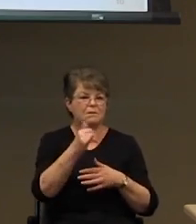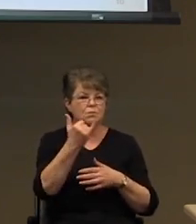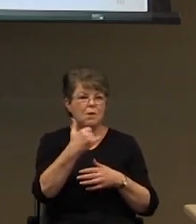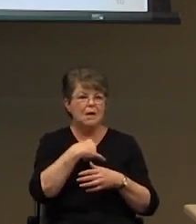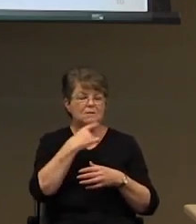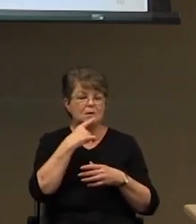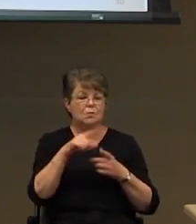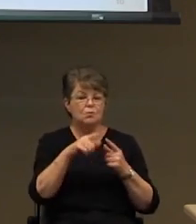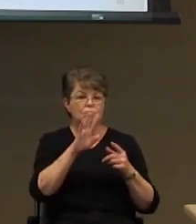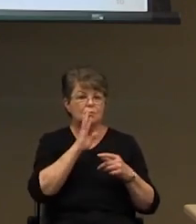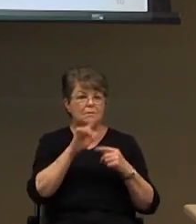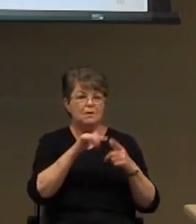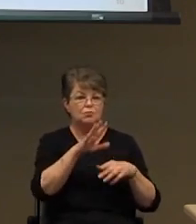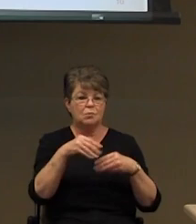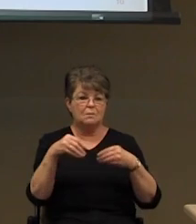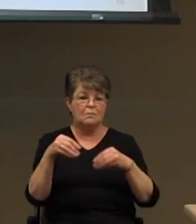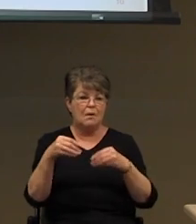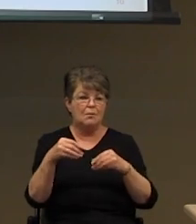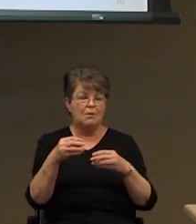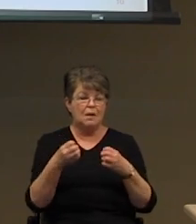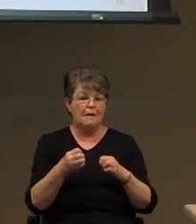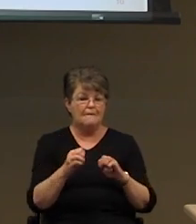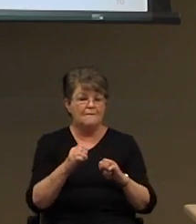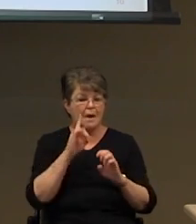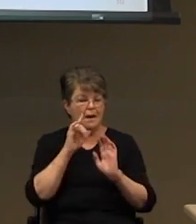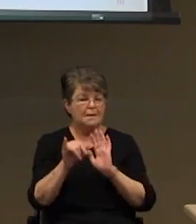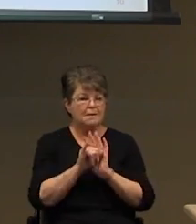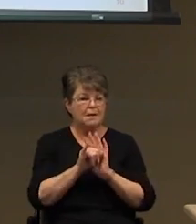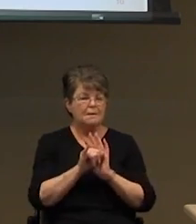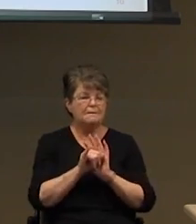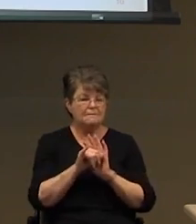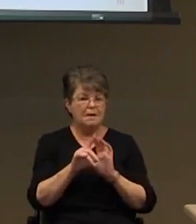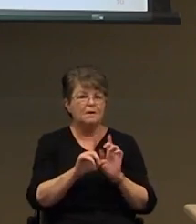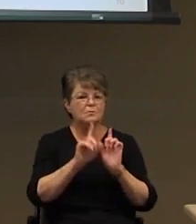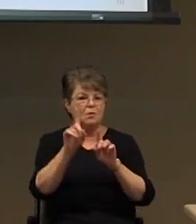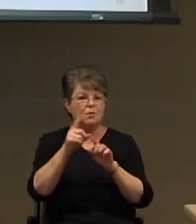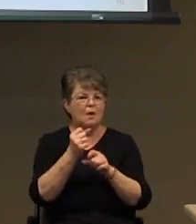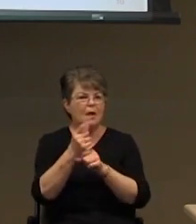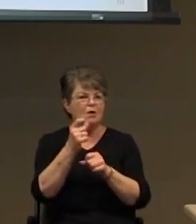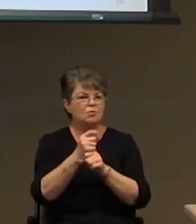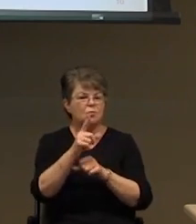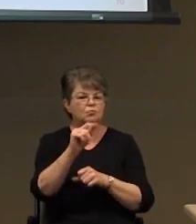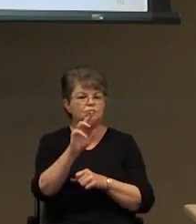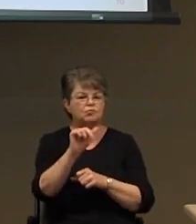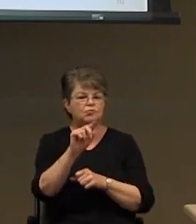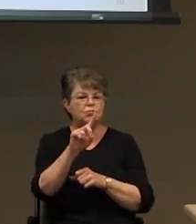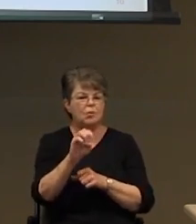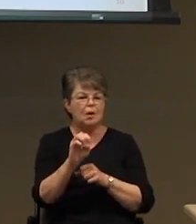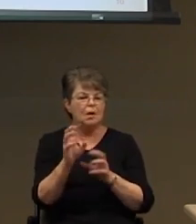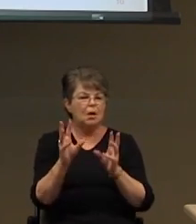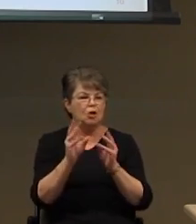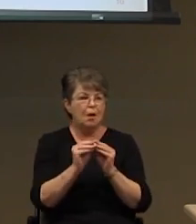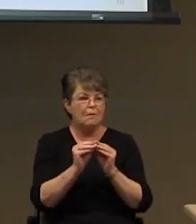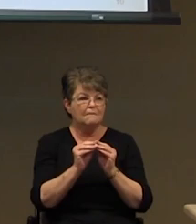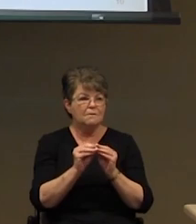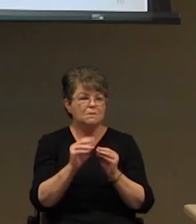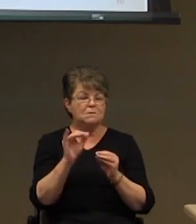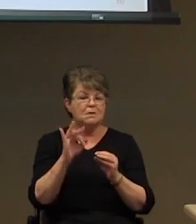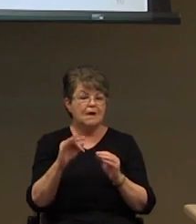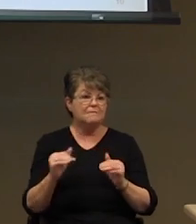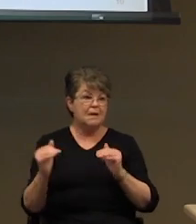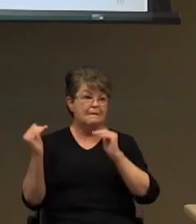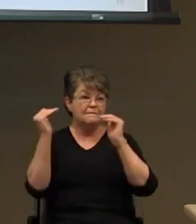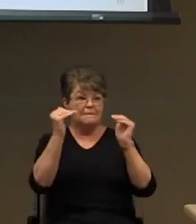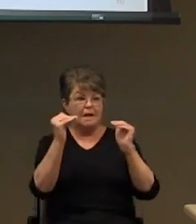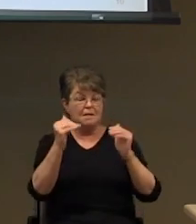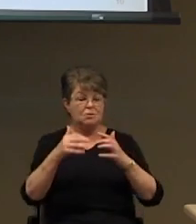your marketing efforts is identify those priorities and go to those annual trade conferences, for example. If advanced manufacturing